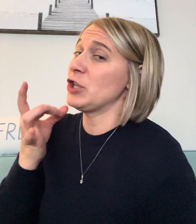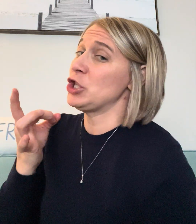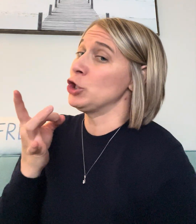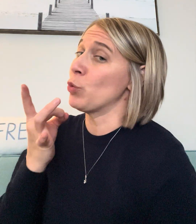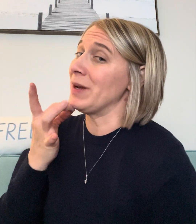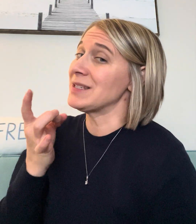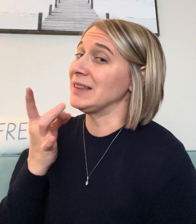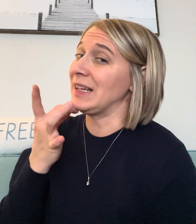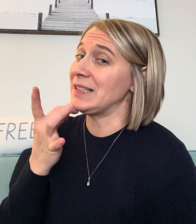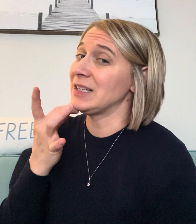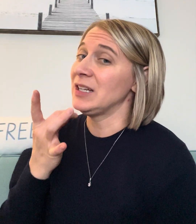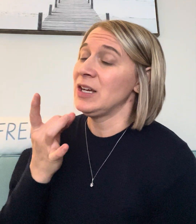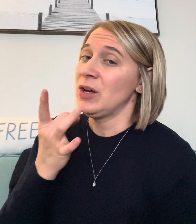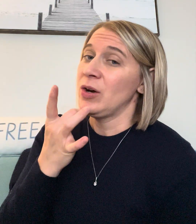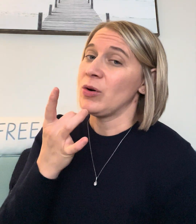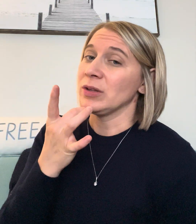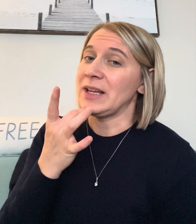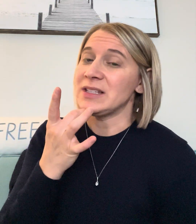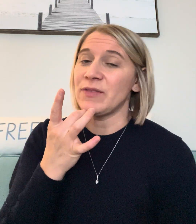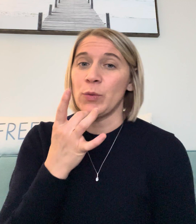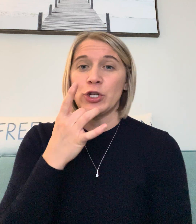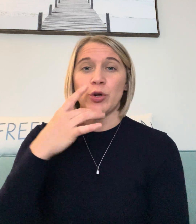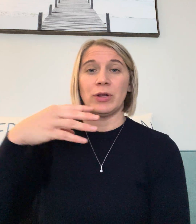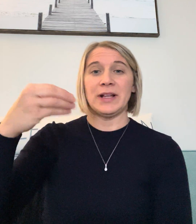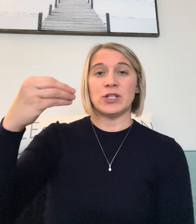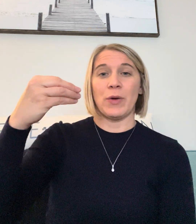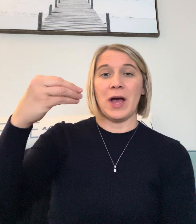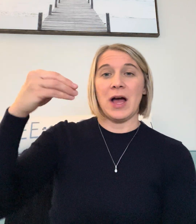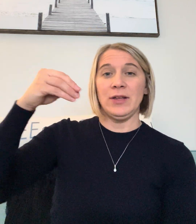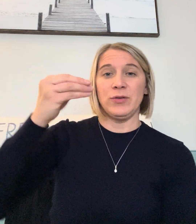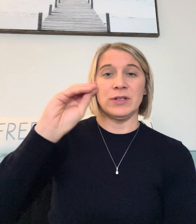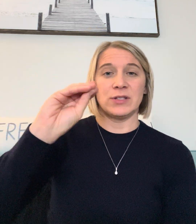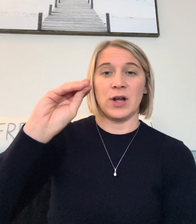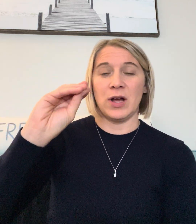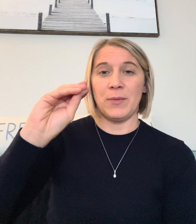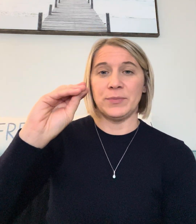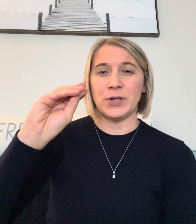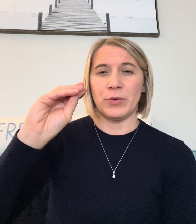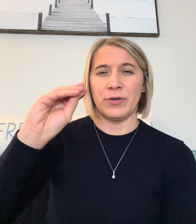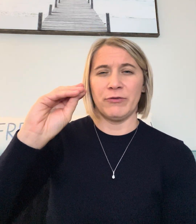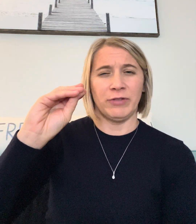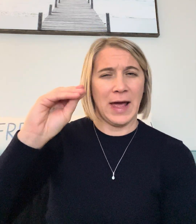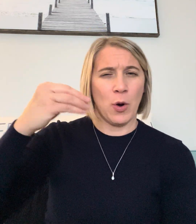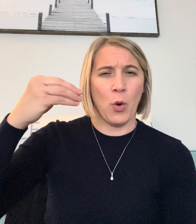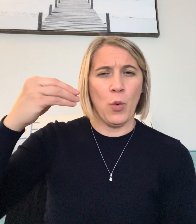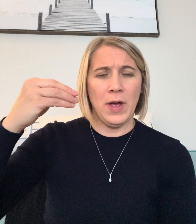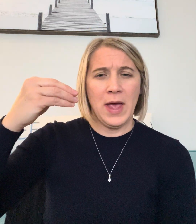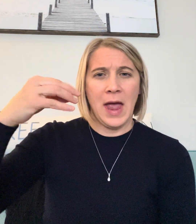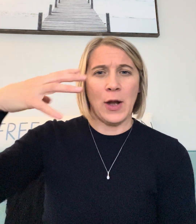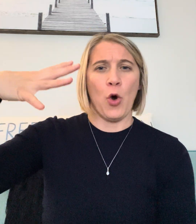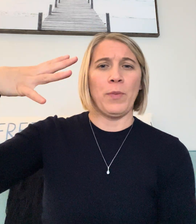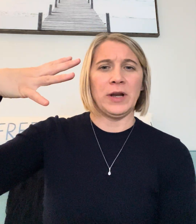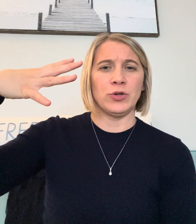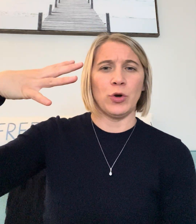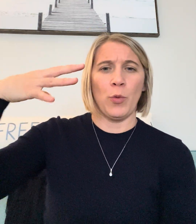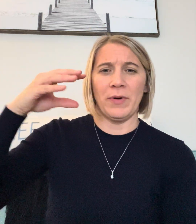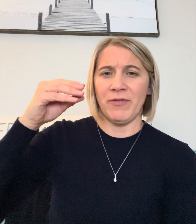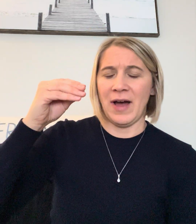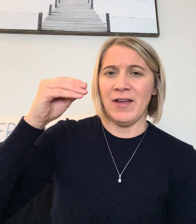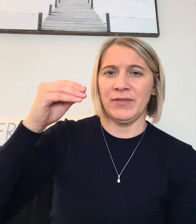chin twice, light or lights. If you want to show the lights going on, you can start with a flat O and open it to an open 5. Like